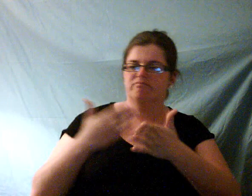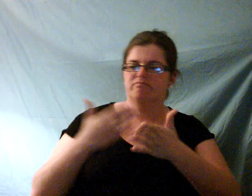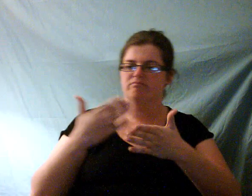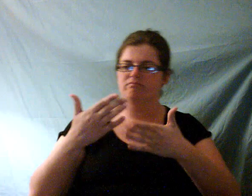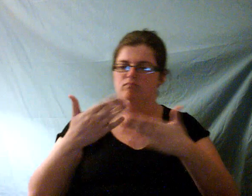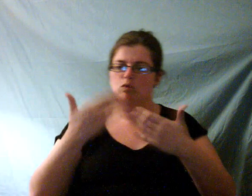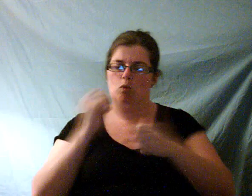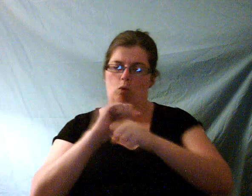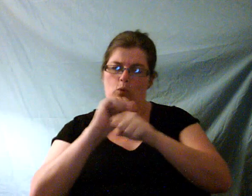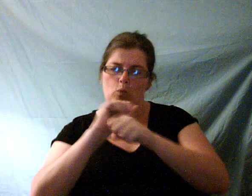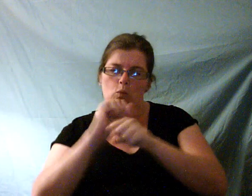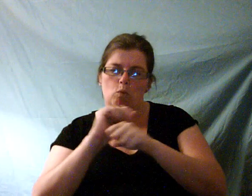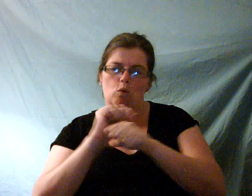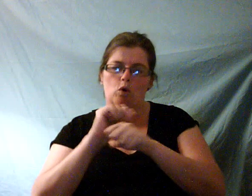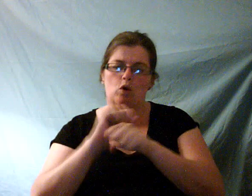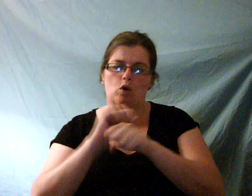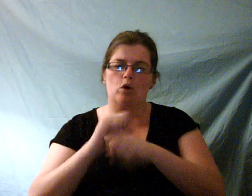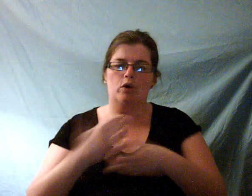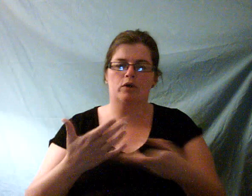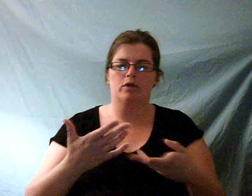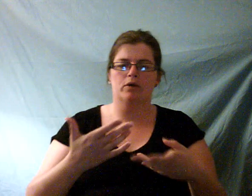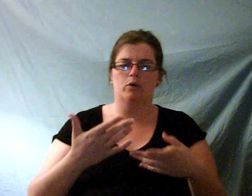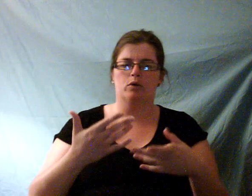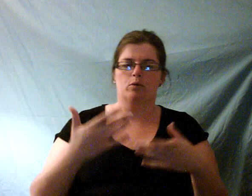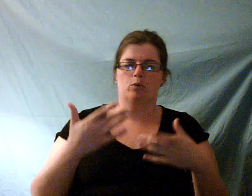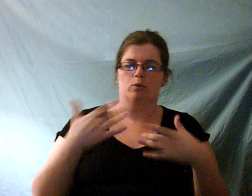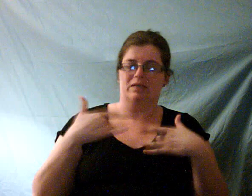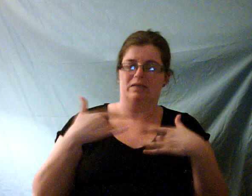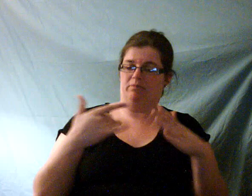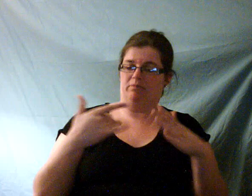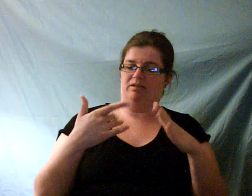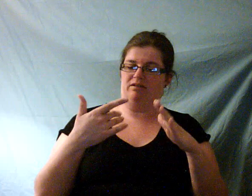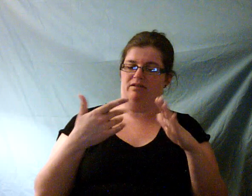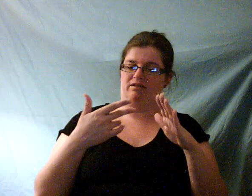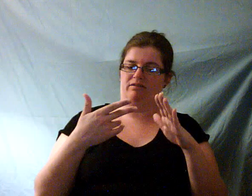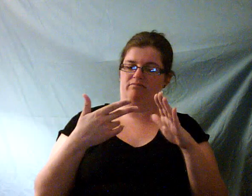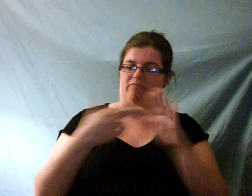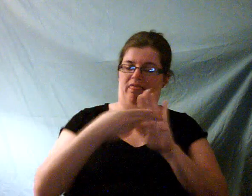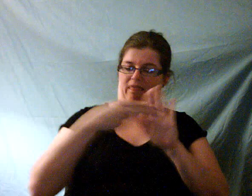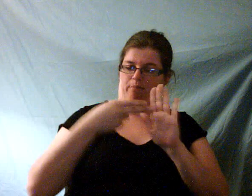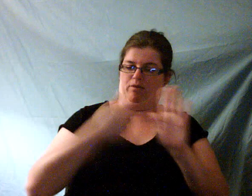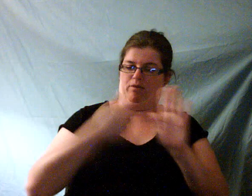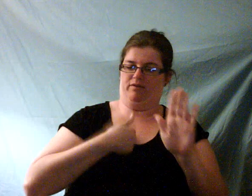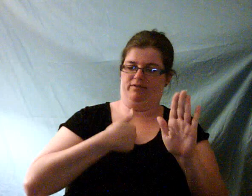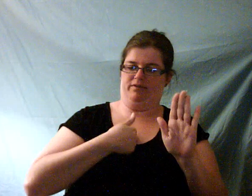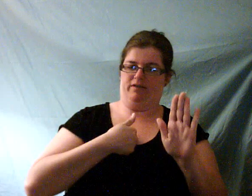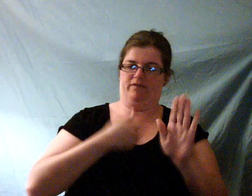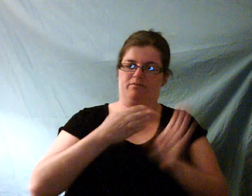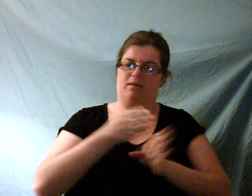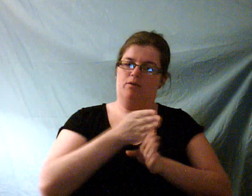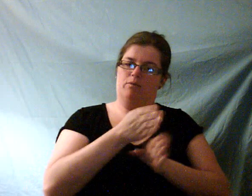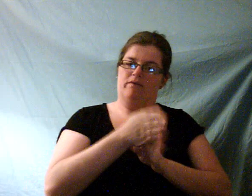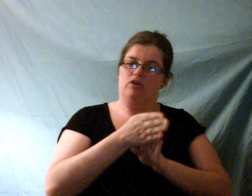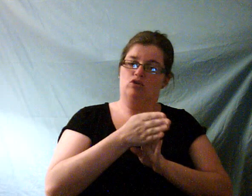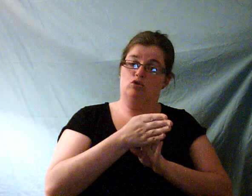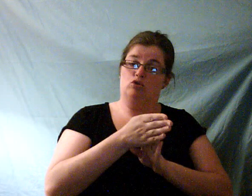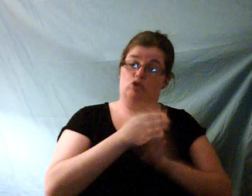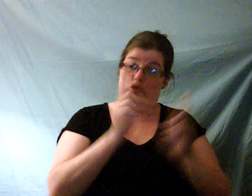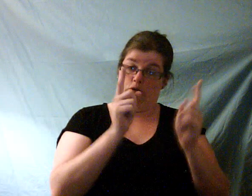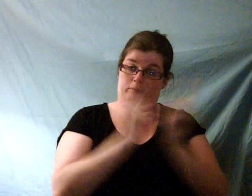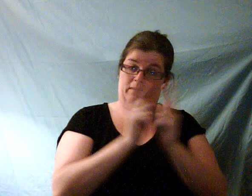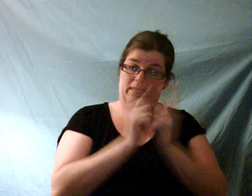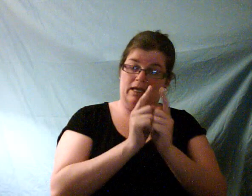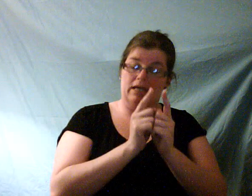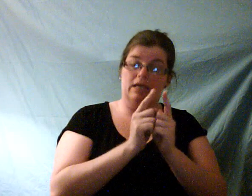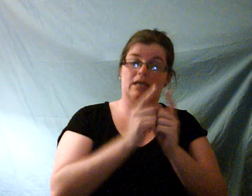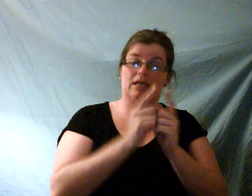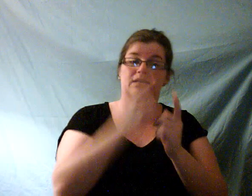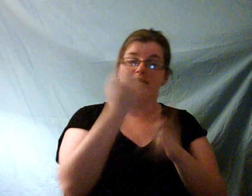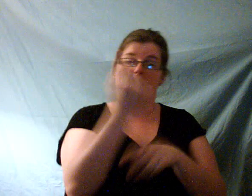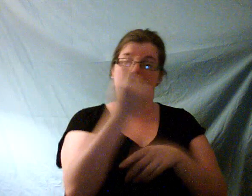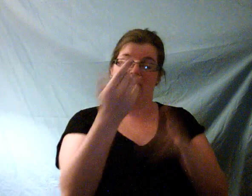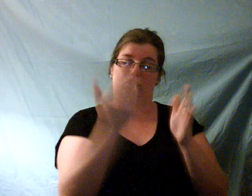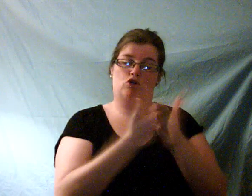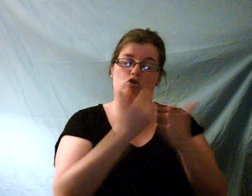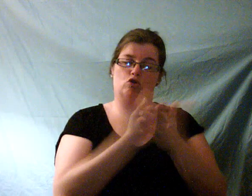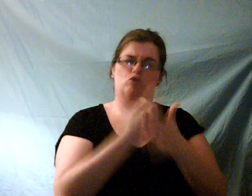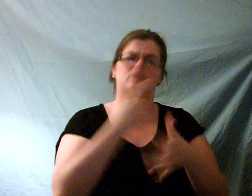work. We often define ourselves by our professions. When you meet, one of the first questions that you ask a person is, what do you